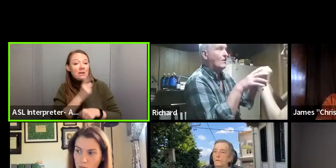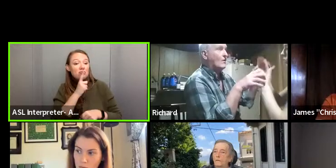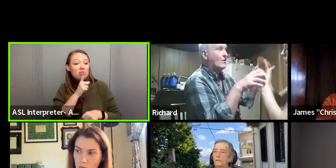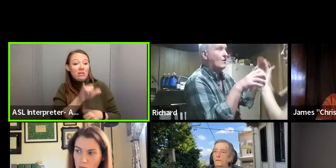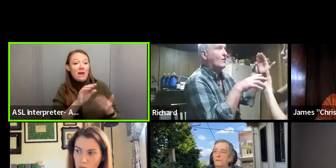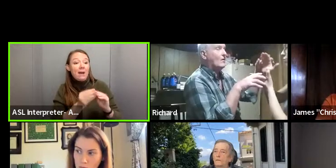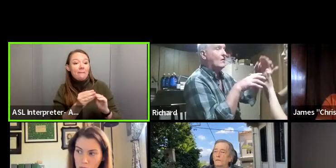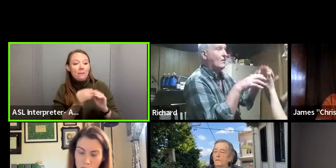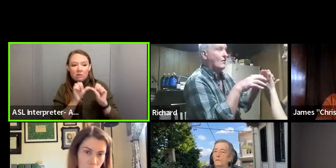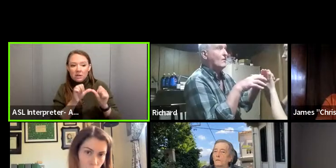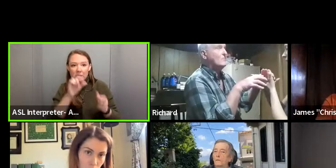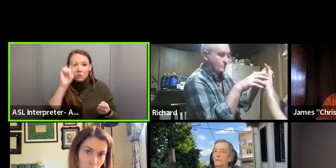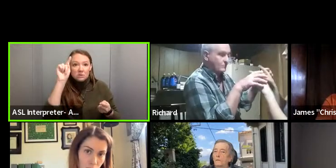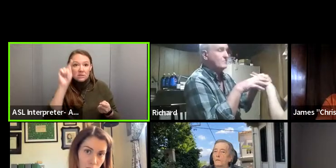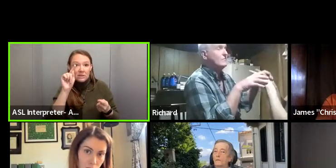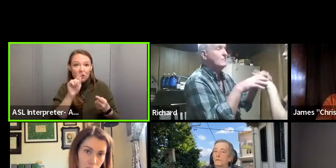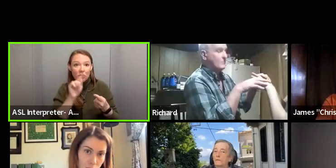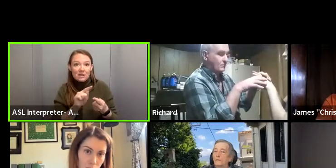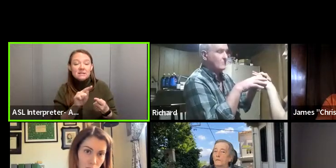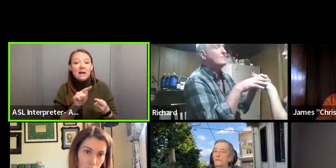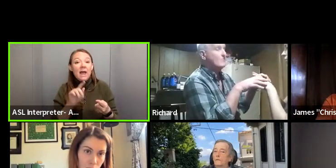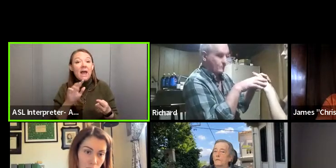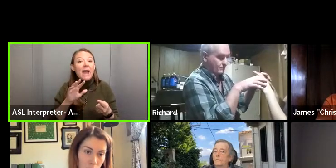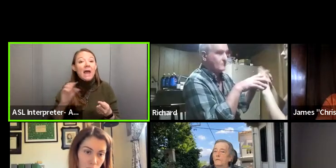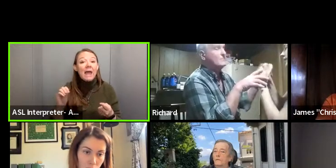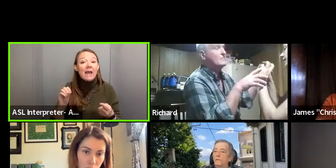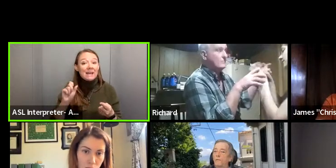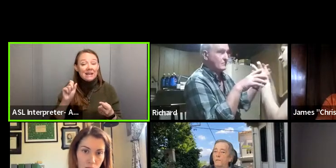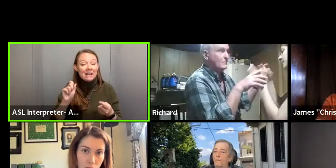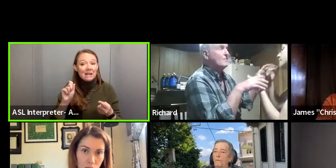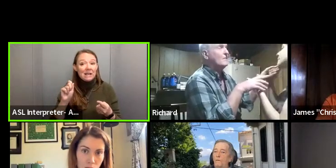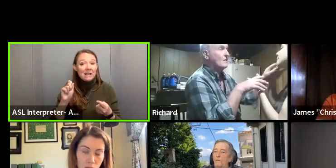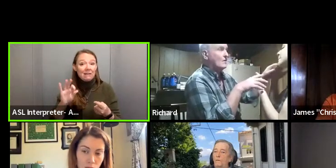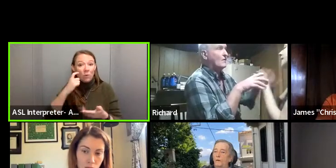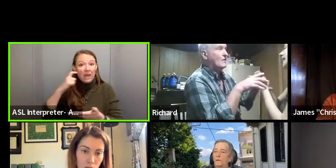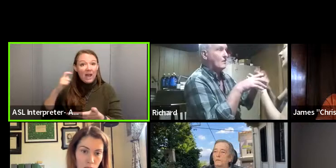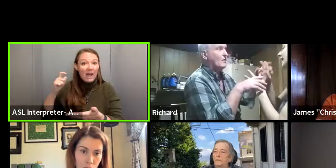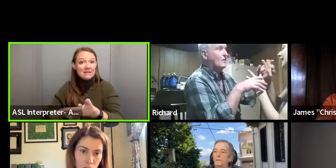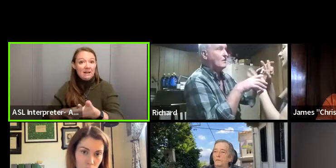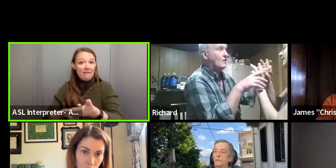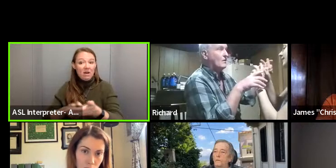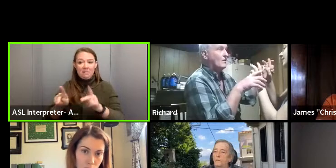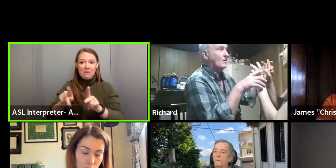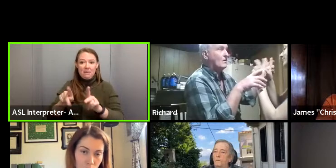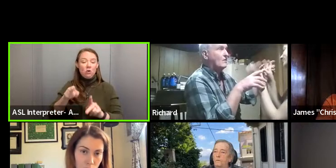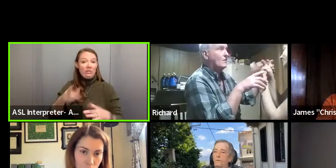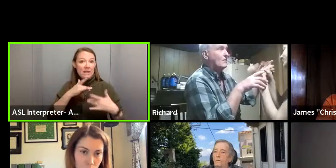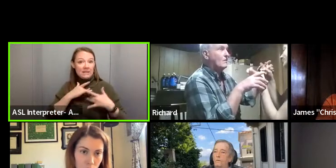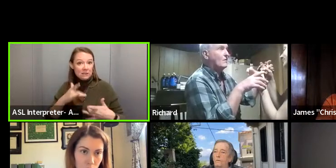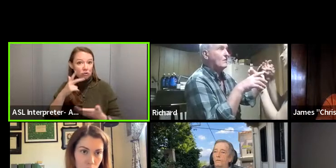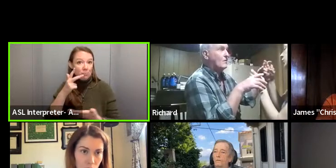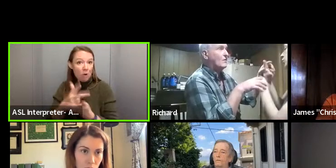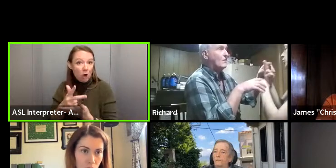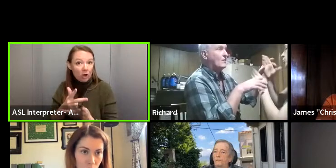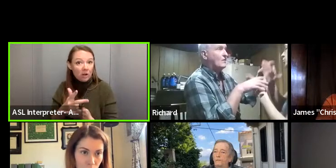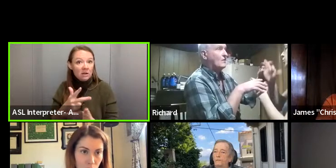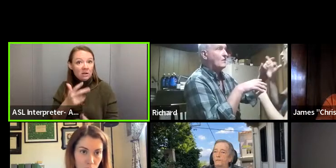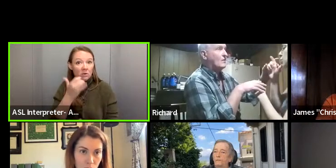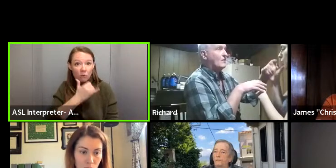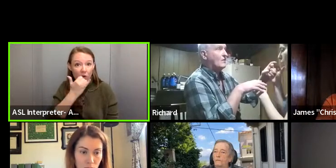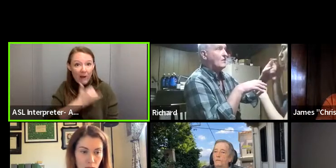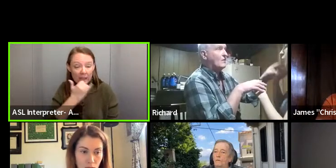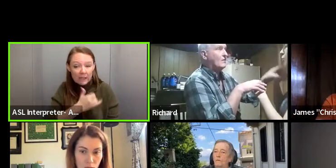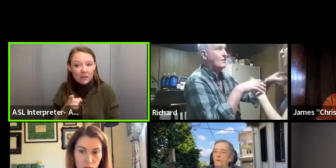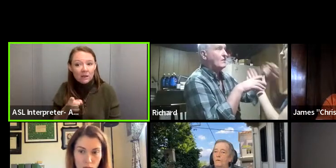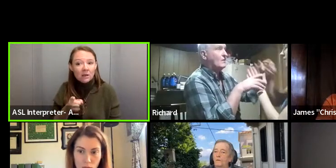and bad actors that have been identified as parking incorrectly will be continue to